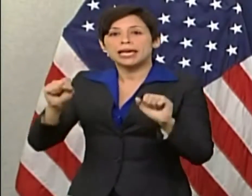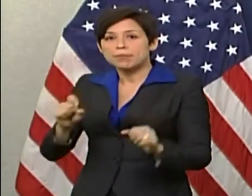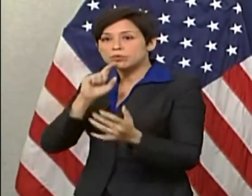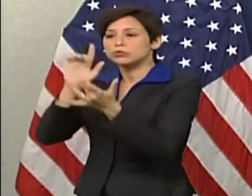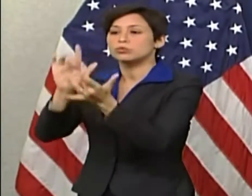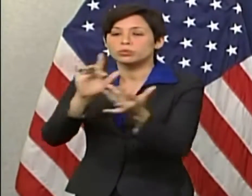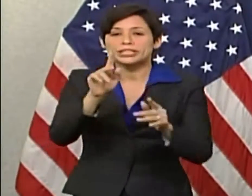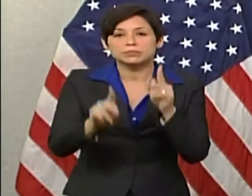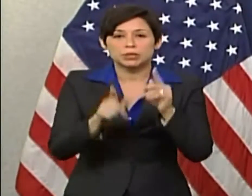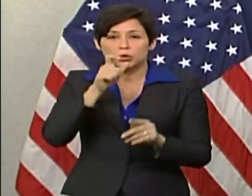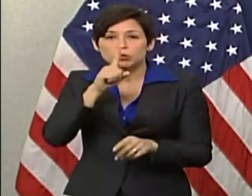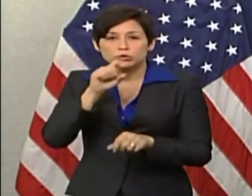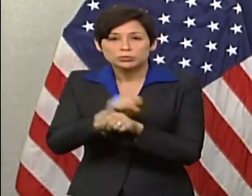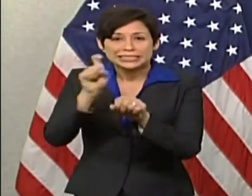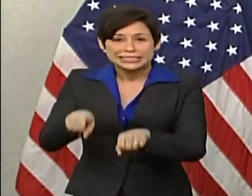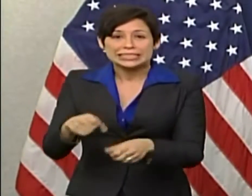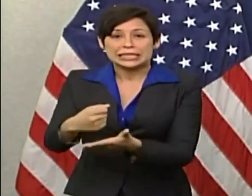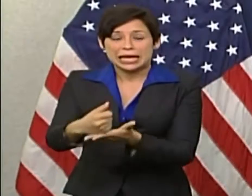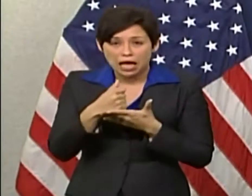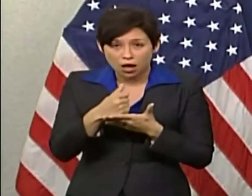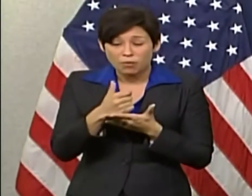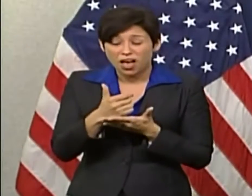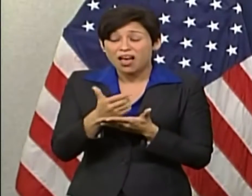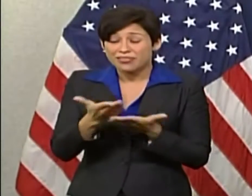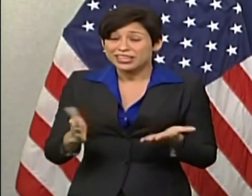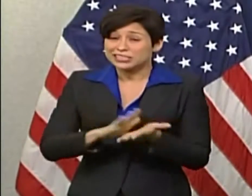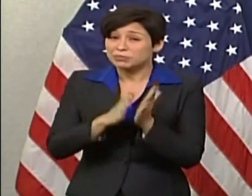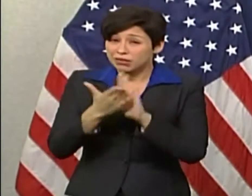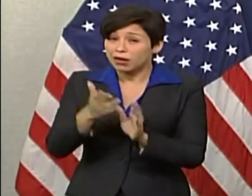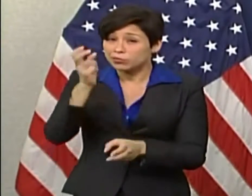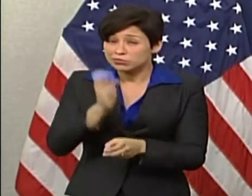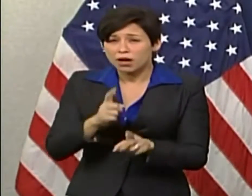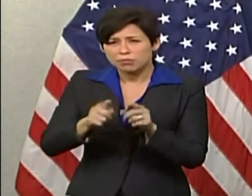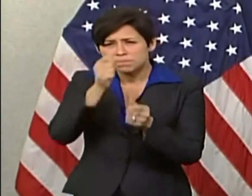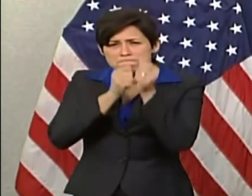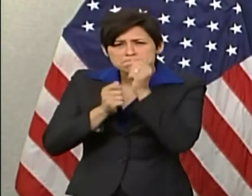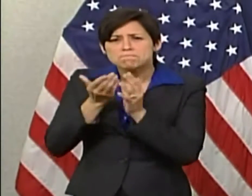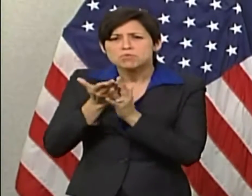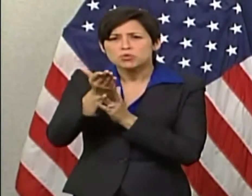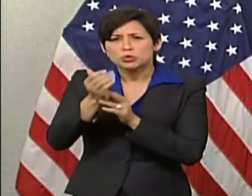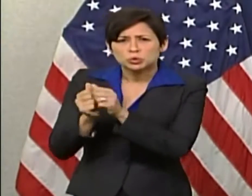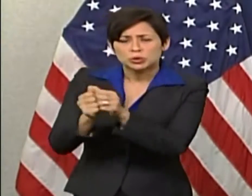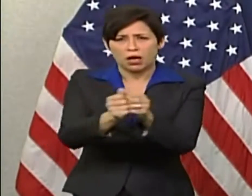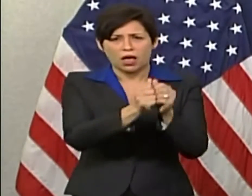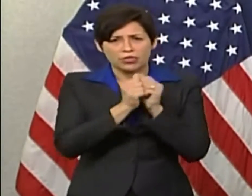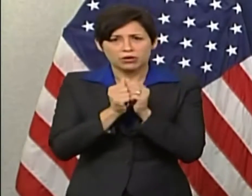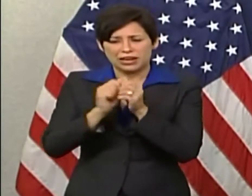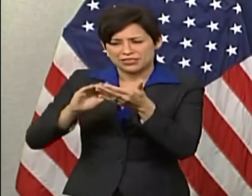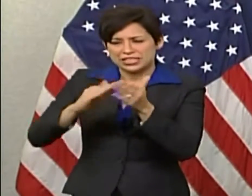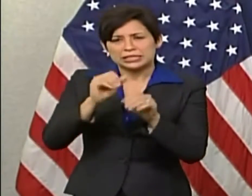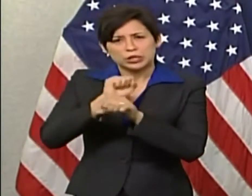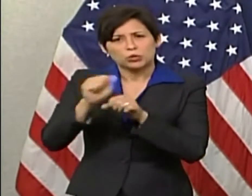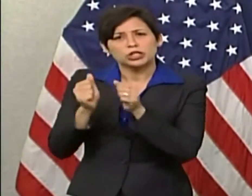help. Things have gotten tough, but we're going to get through this together, as the city already always